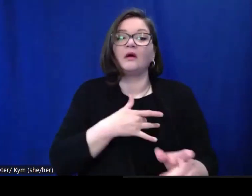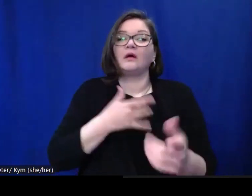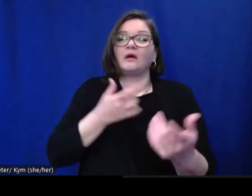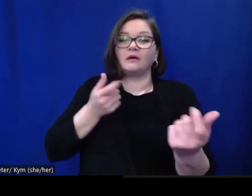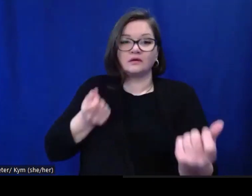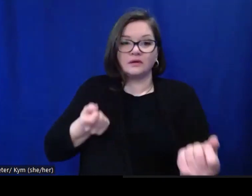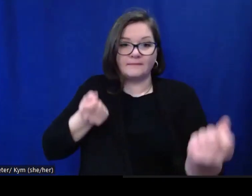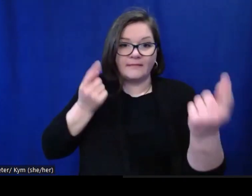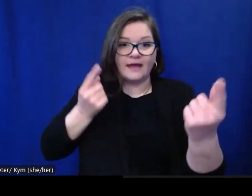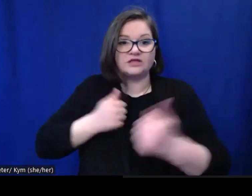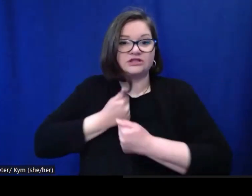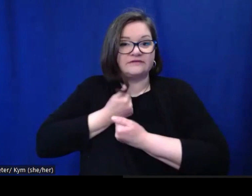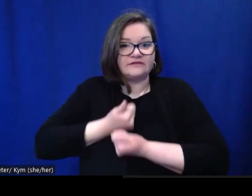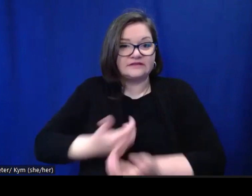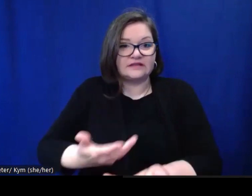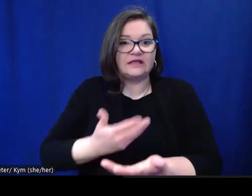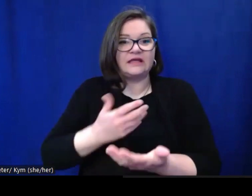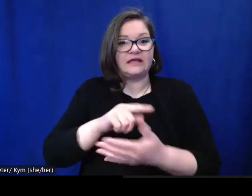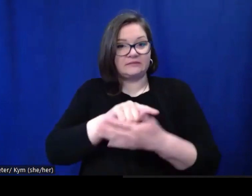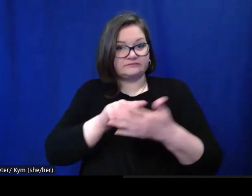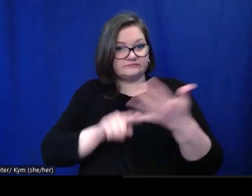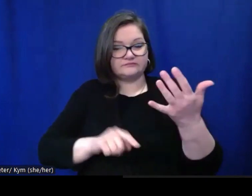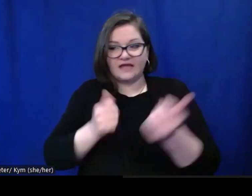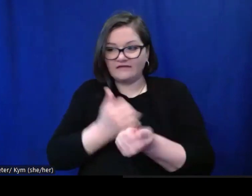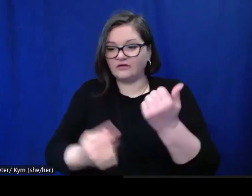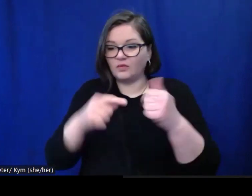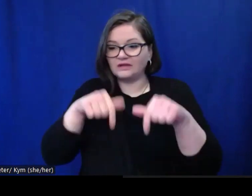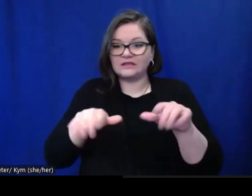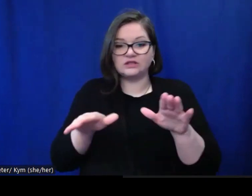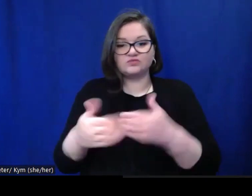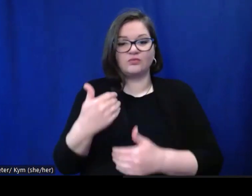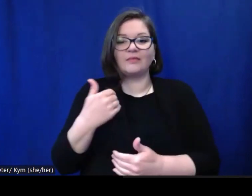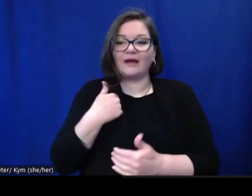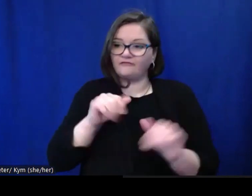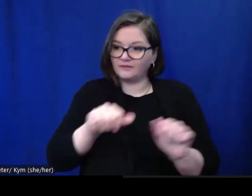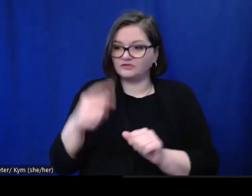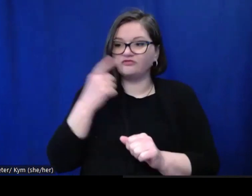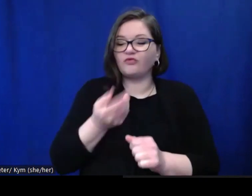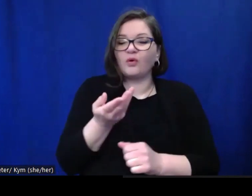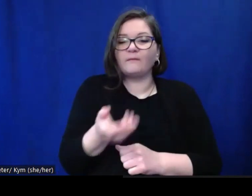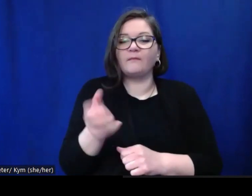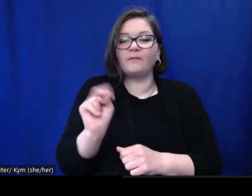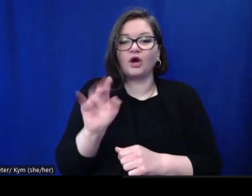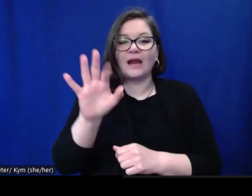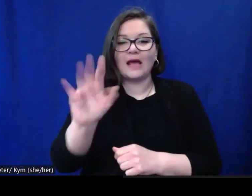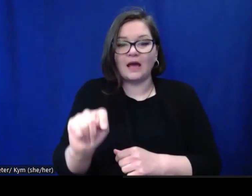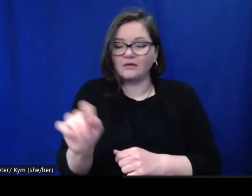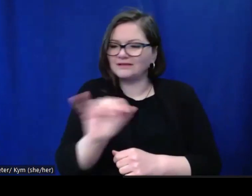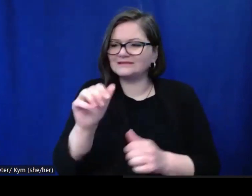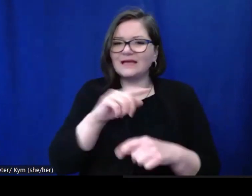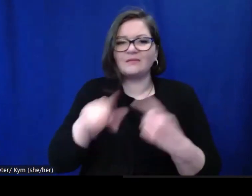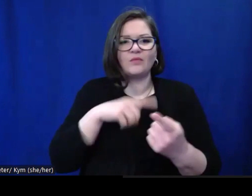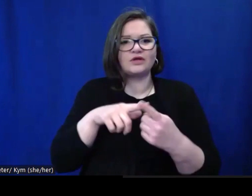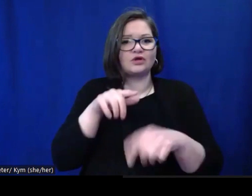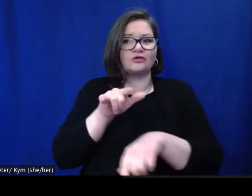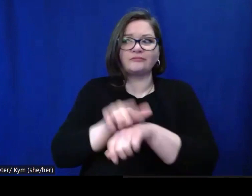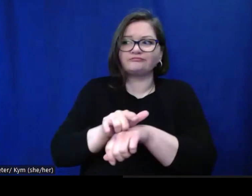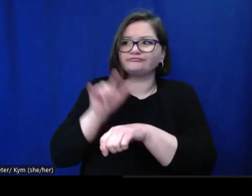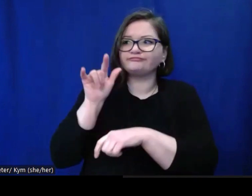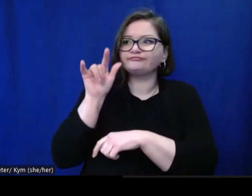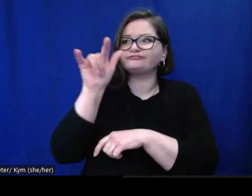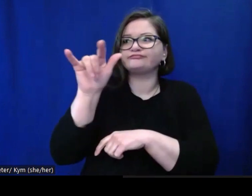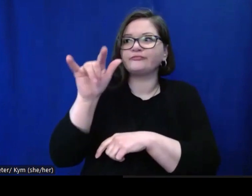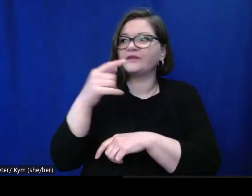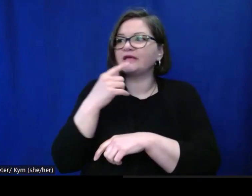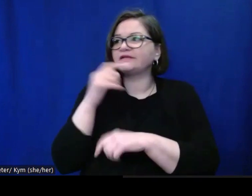this room has potential for burnout. It's very important to remember, just like when you're on the airplane and they say if there's a